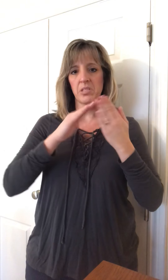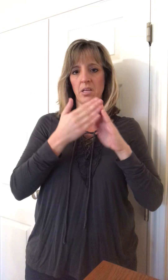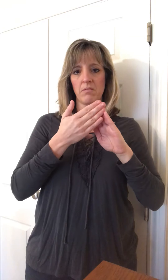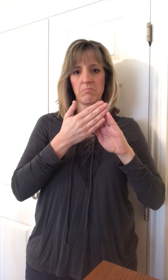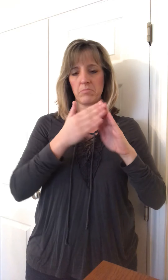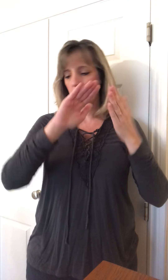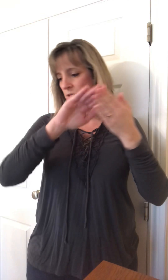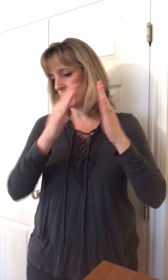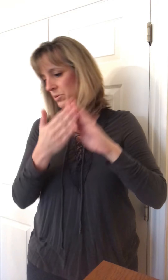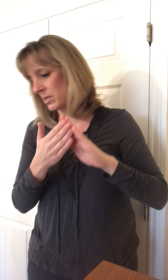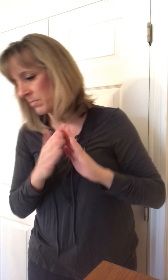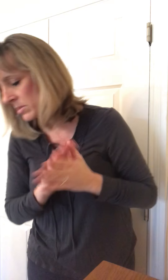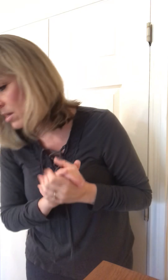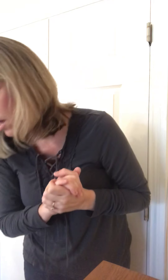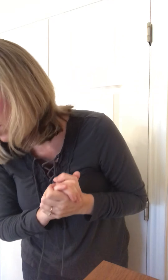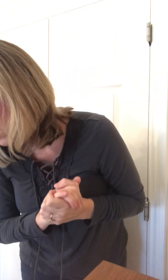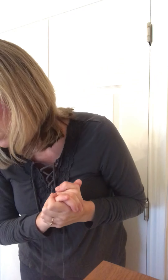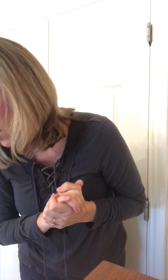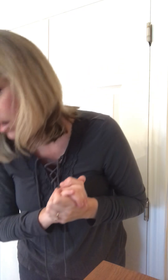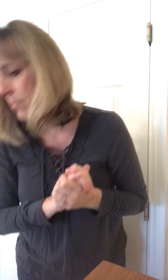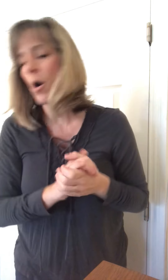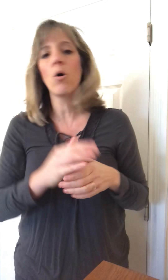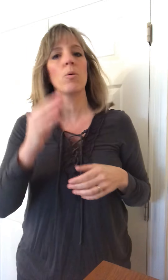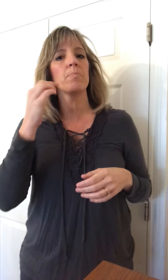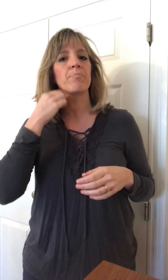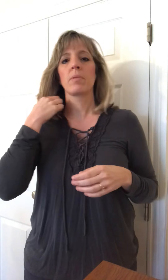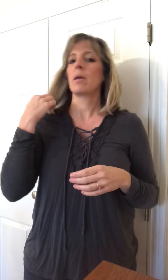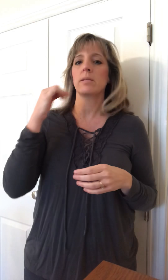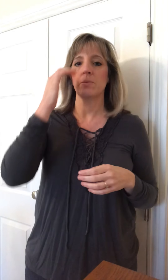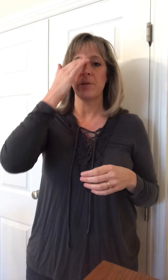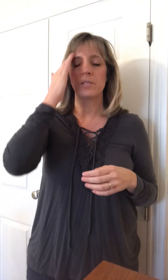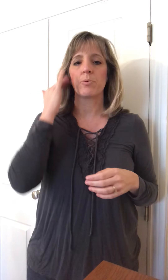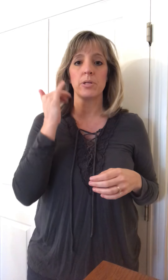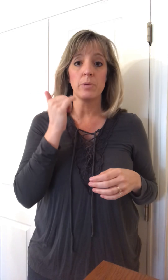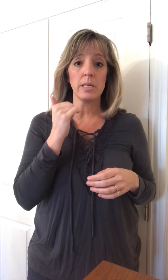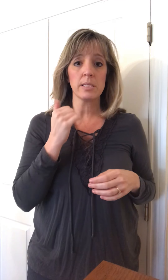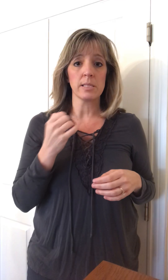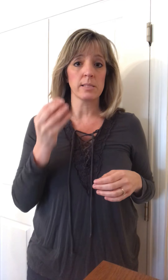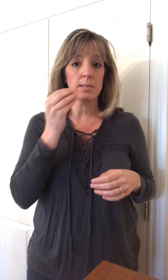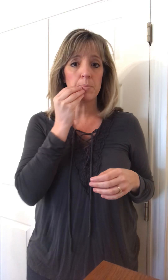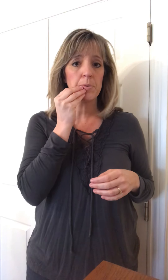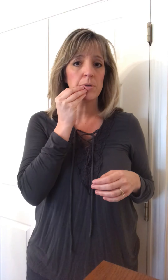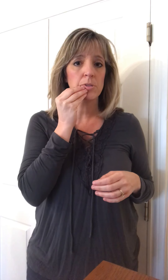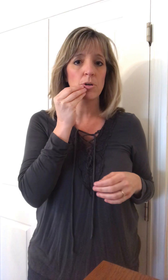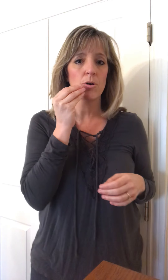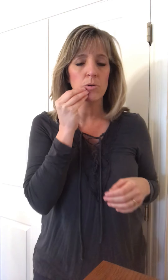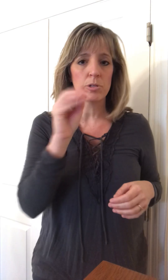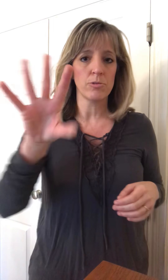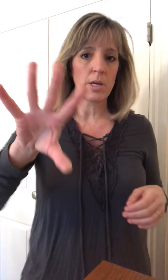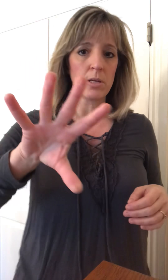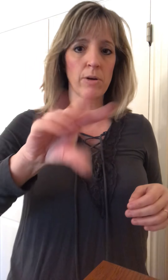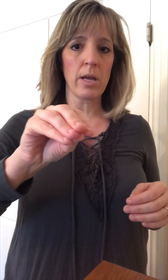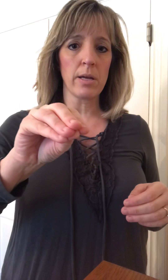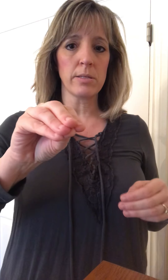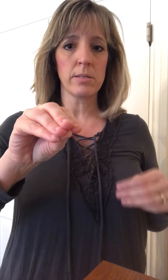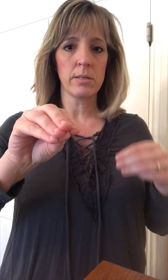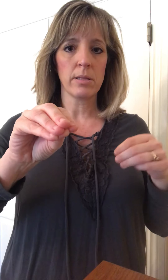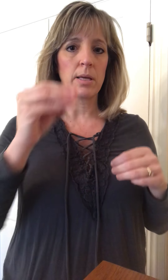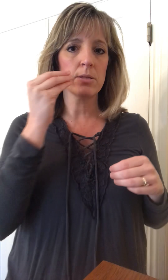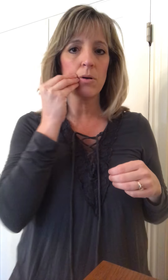City, 2 or 3 times. Home is a place where you eat and sleep. So you take your hand like so,